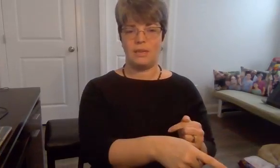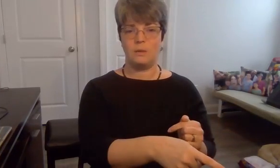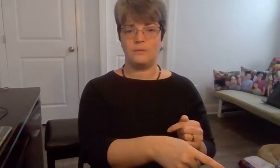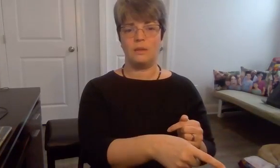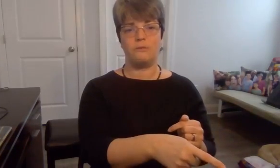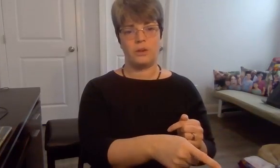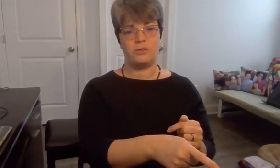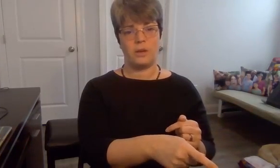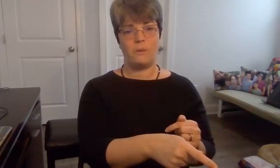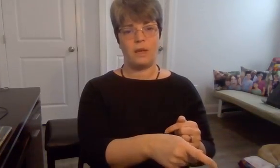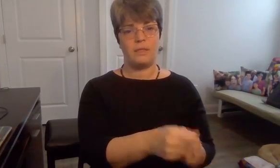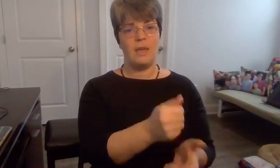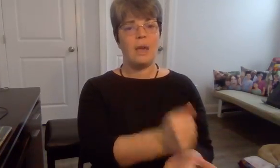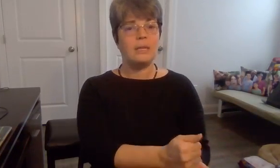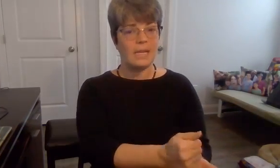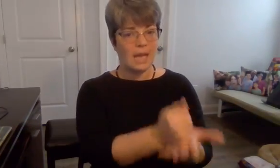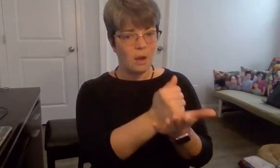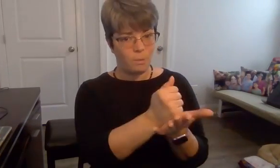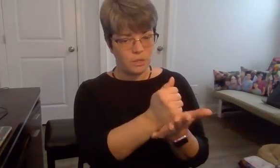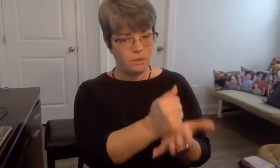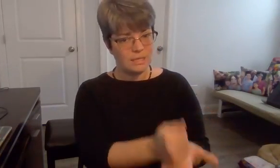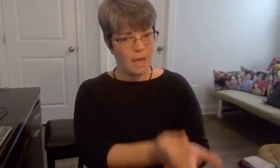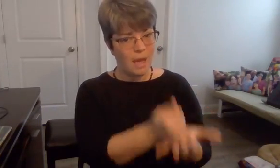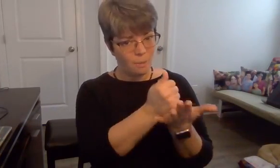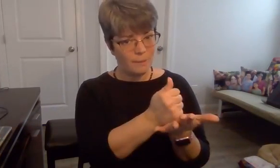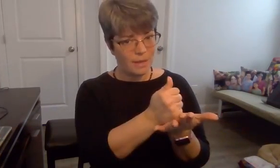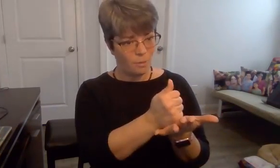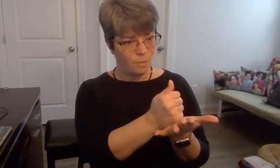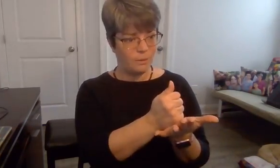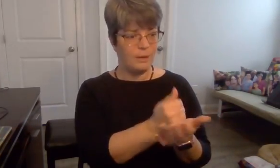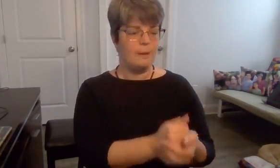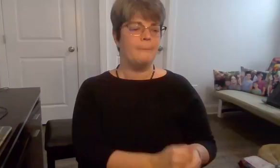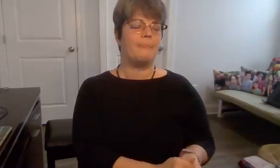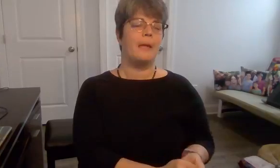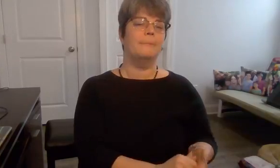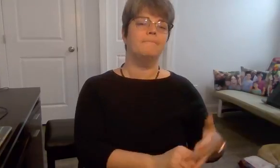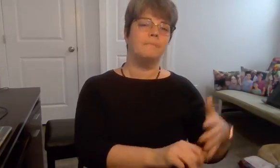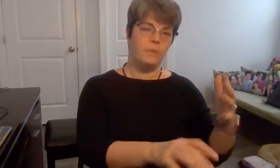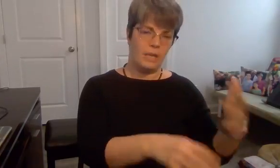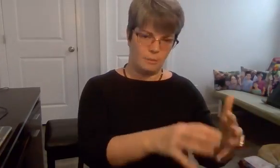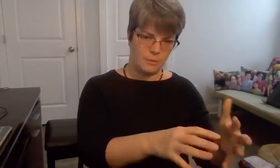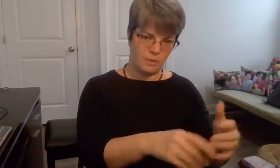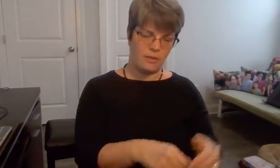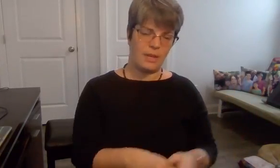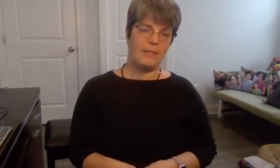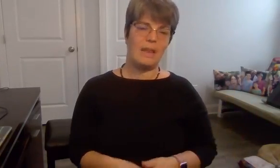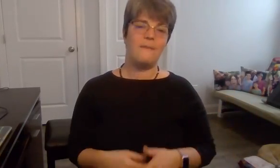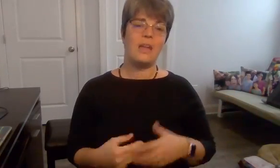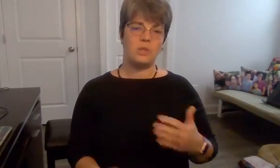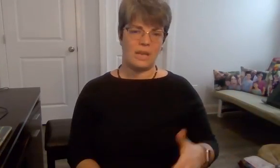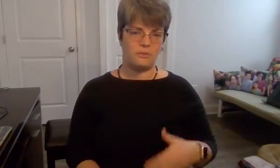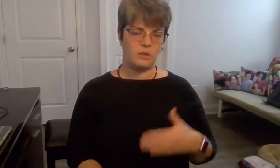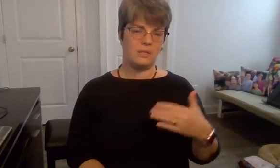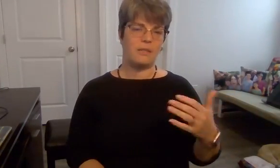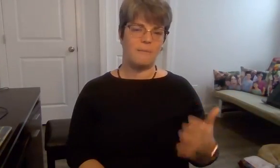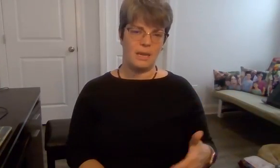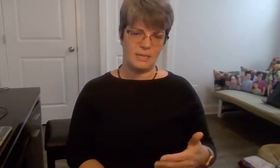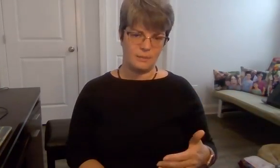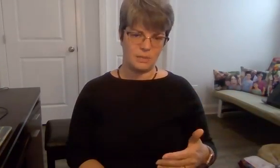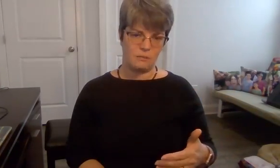was feeling frustrated with, and we'd say, help. Do you need some help? Let me help you. We'd help him do the thing. And then eventually, after he saw that many times in a